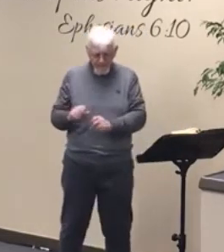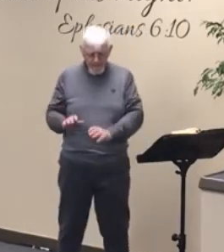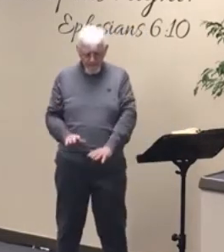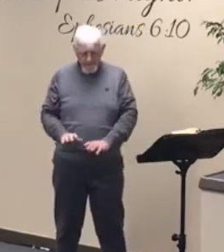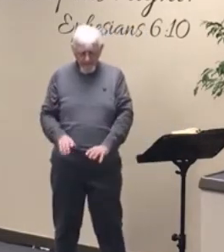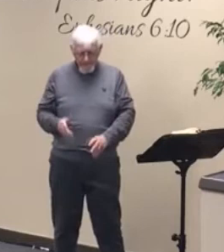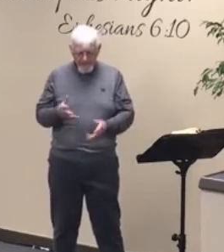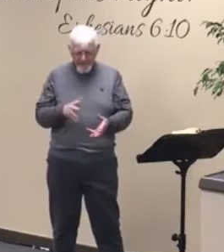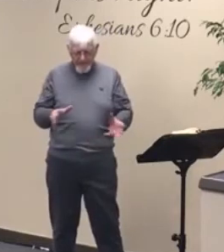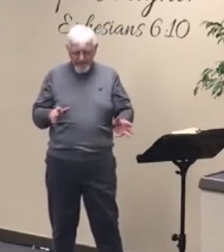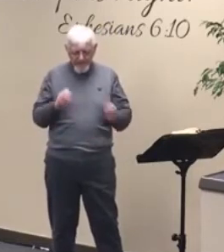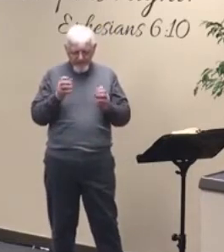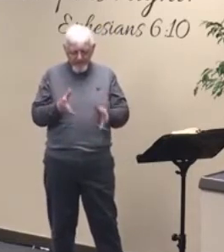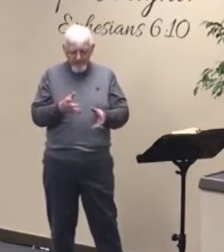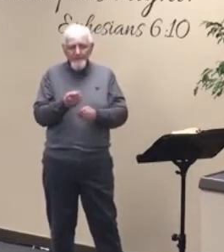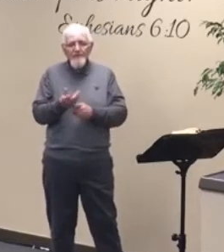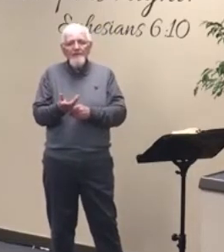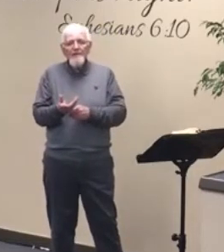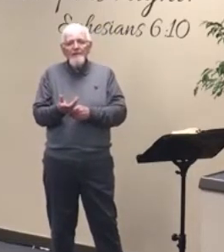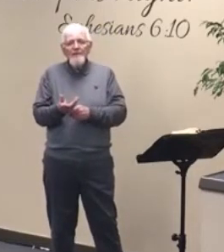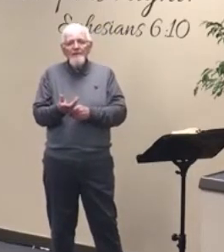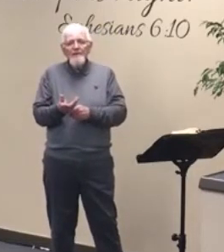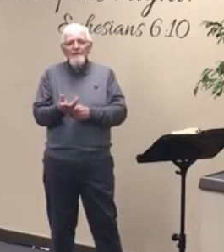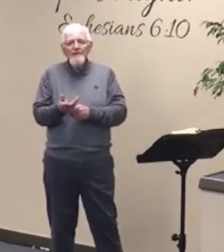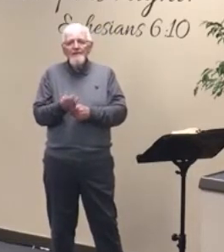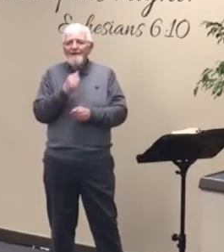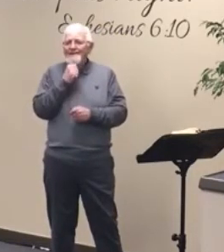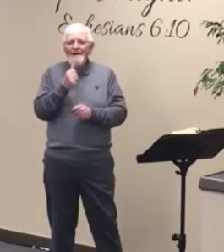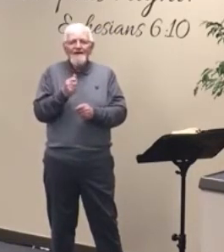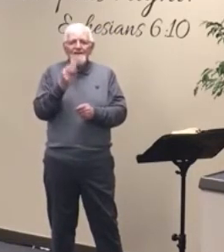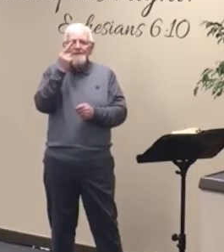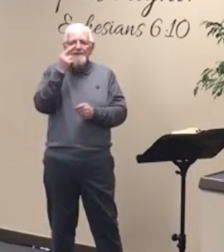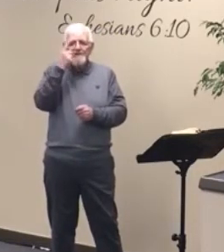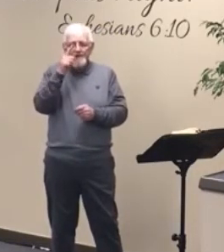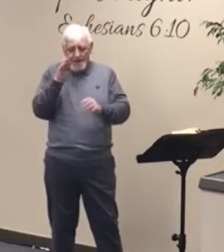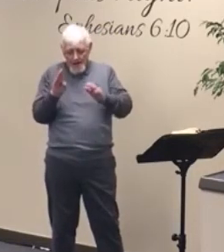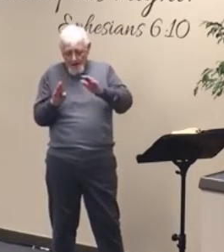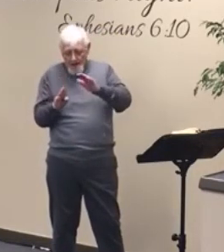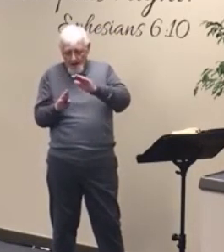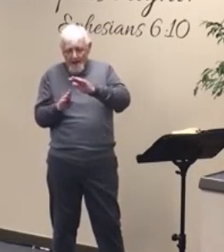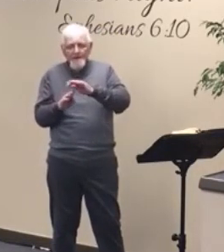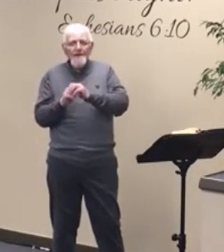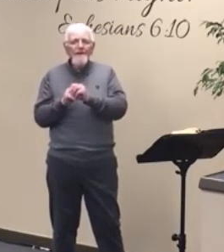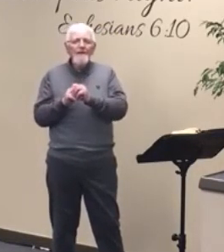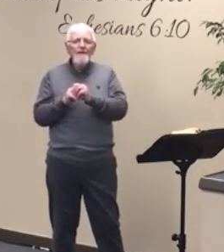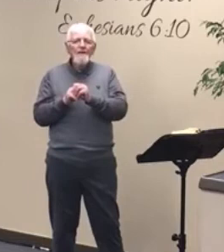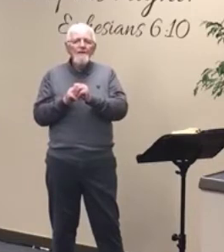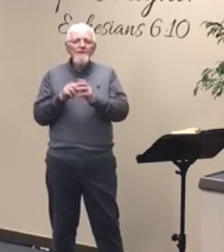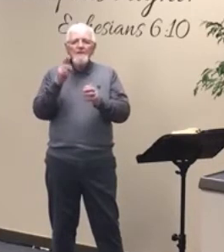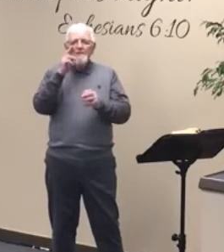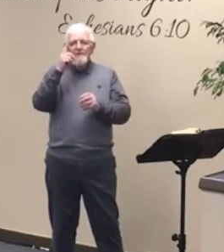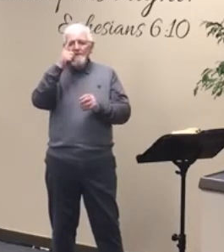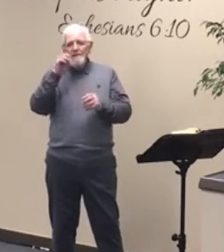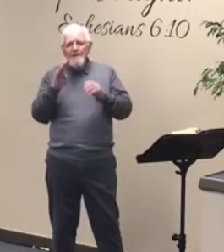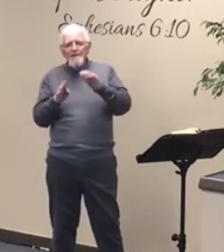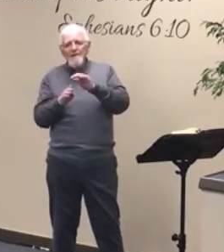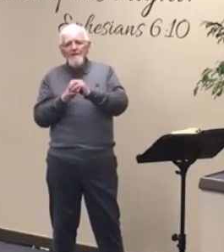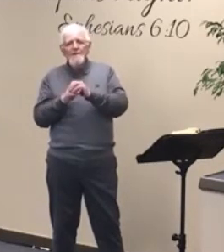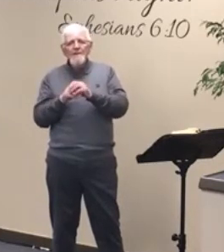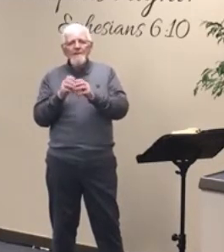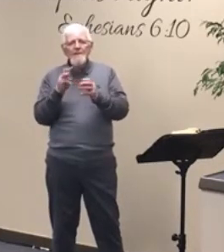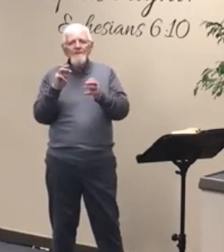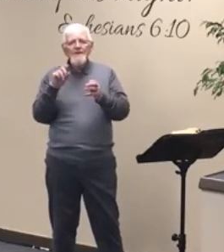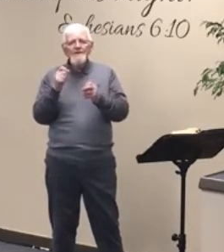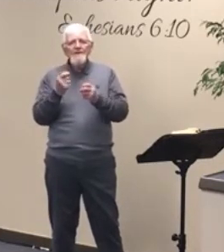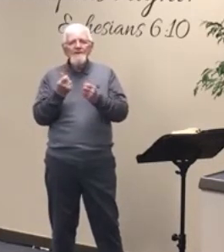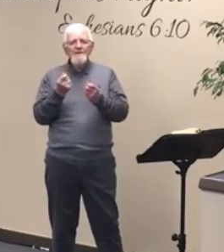and leave you there for... That's not the purpose of the humbling. purpose of the humbling, I know the message is a